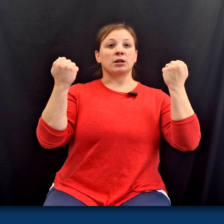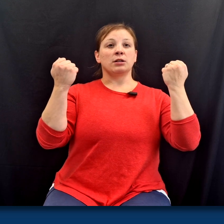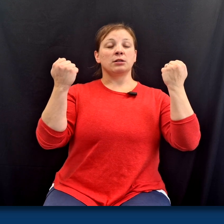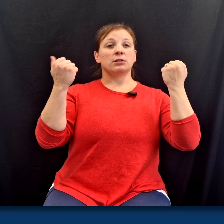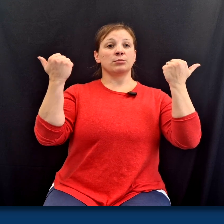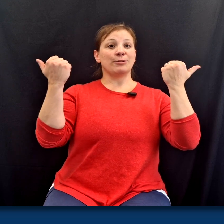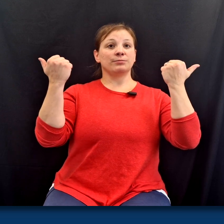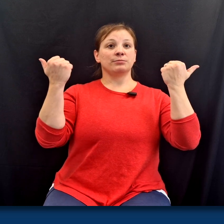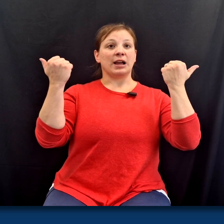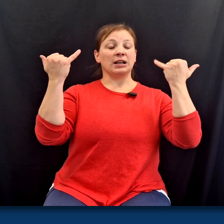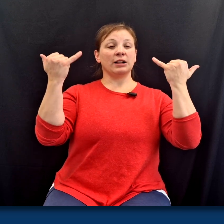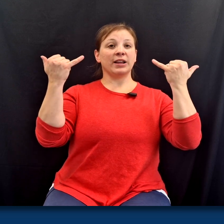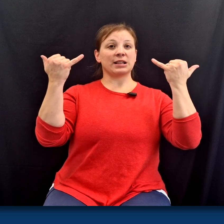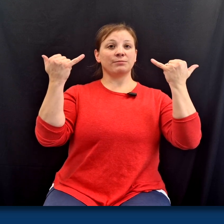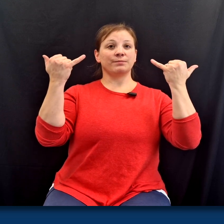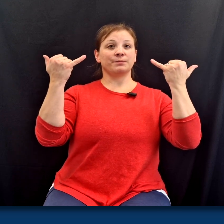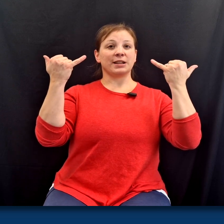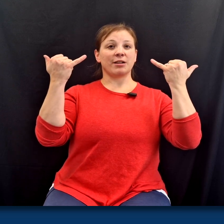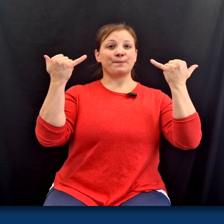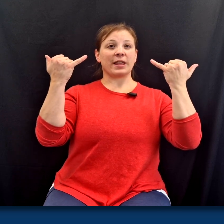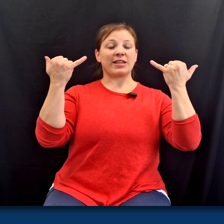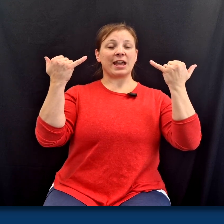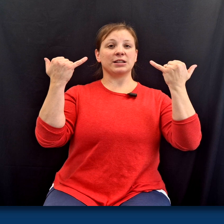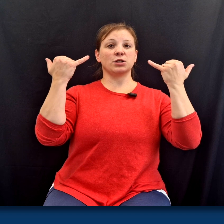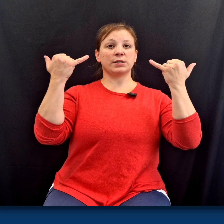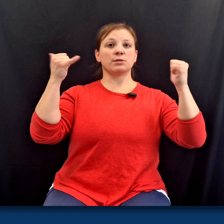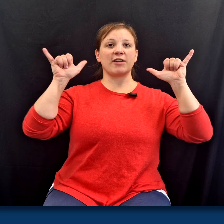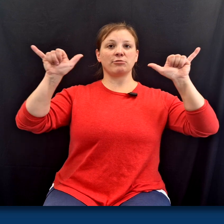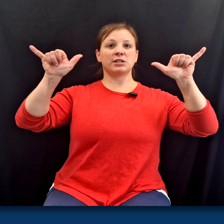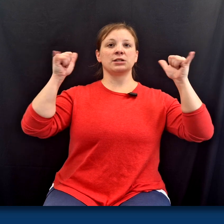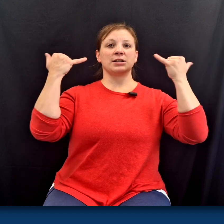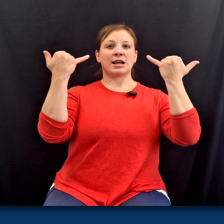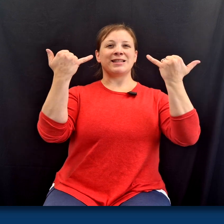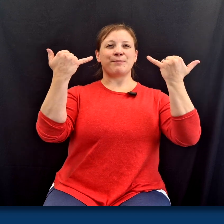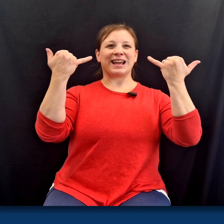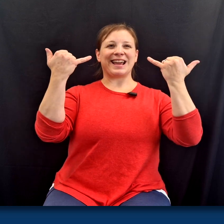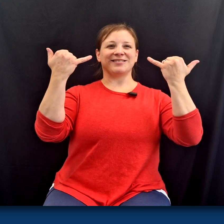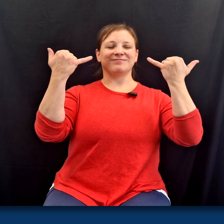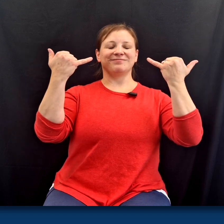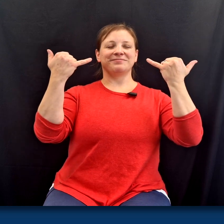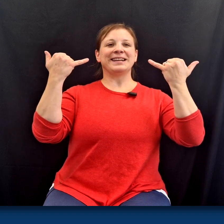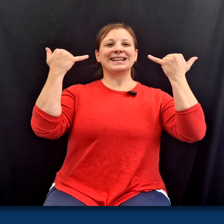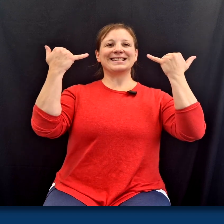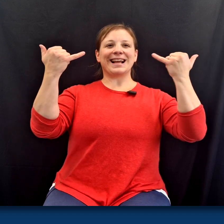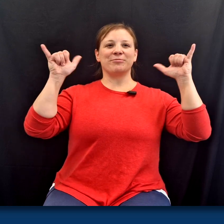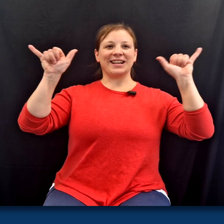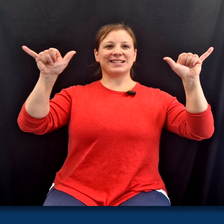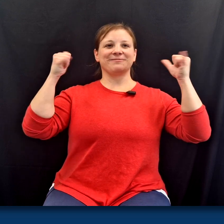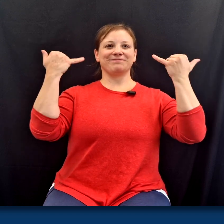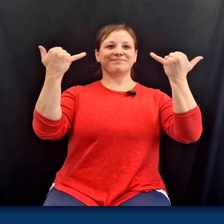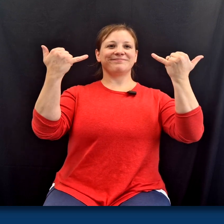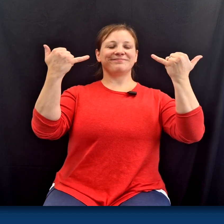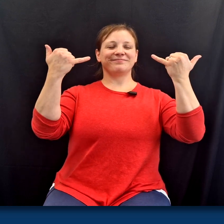your thumbs out and your little fingers out. That's right. And then twist them round and then back again.